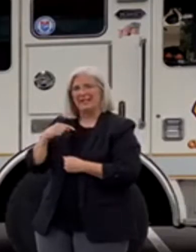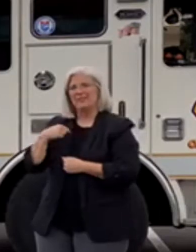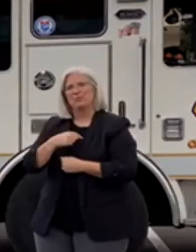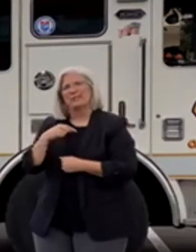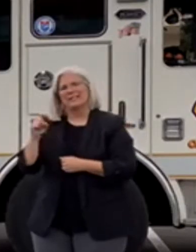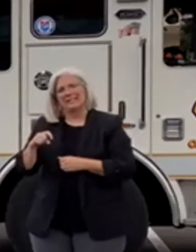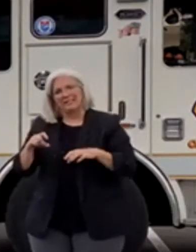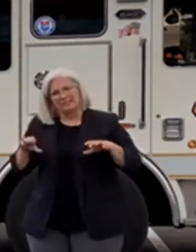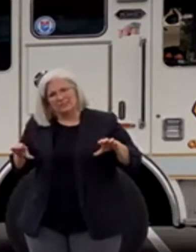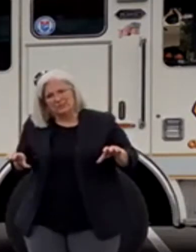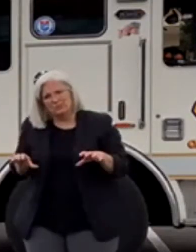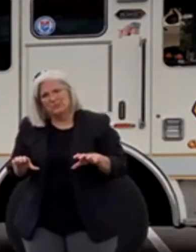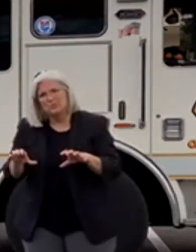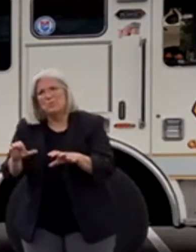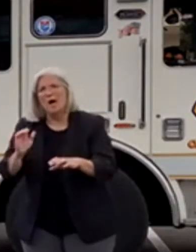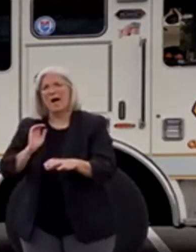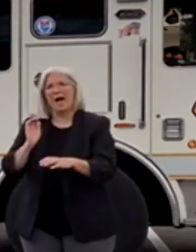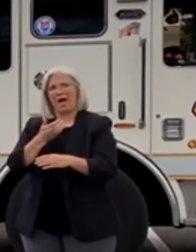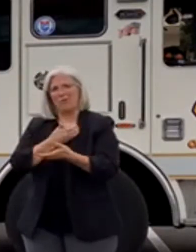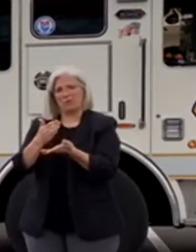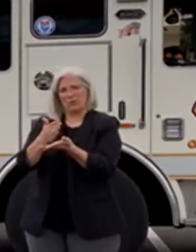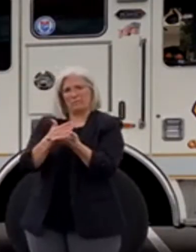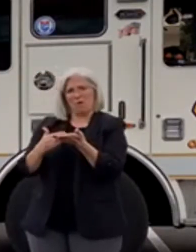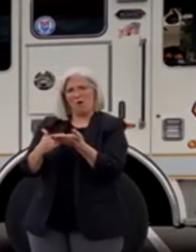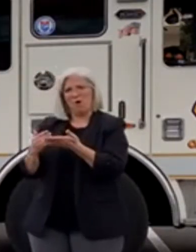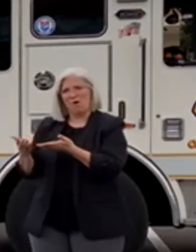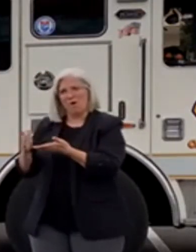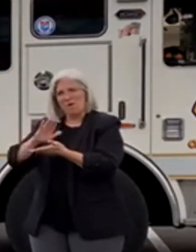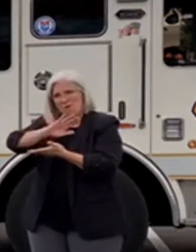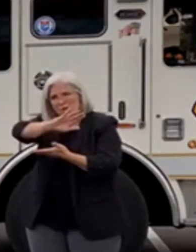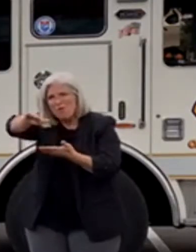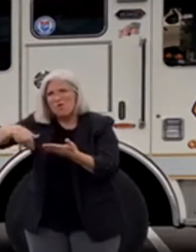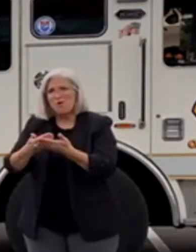part to stem this COVID-19 surge.